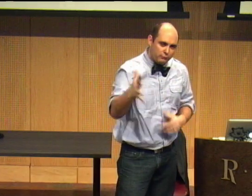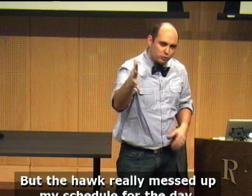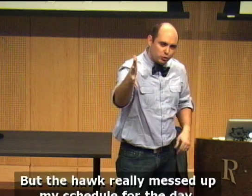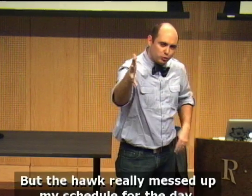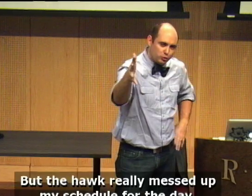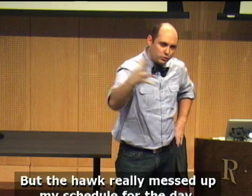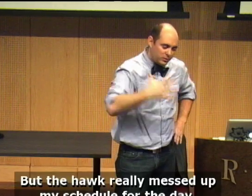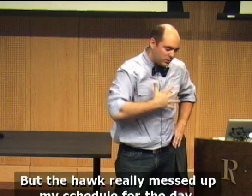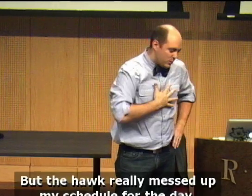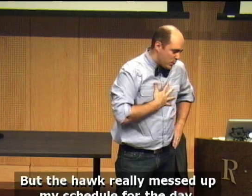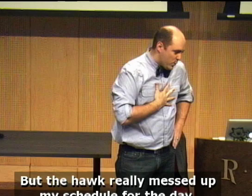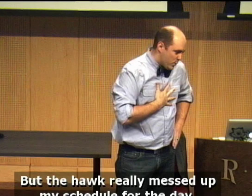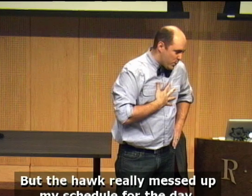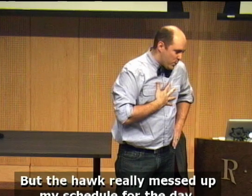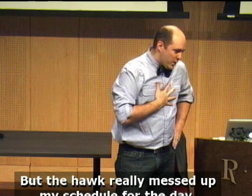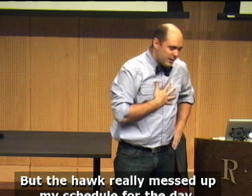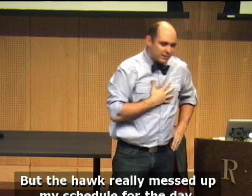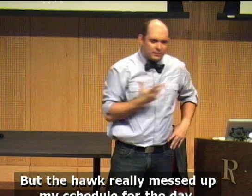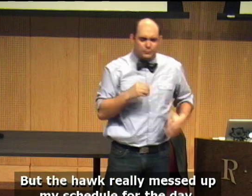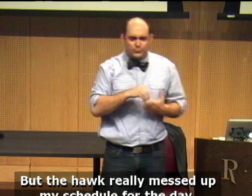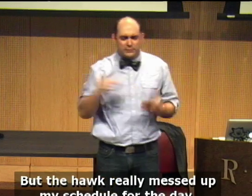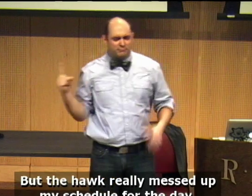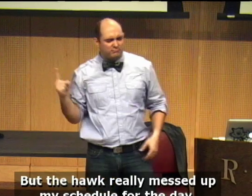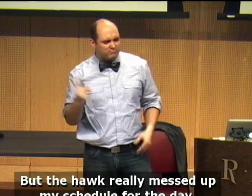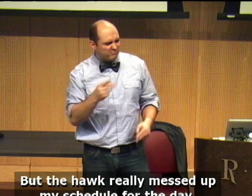But the hawk really messed up my schedule for the day.